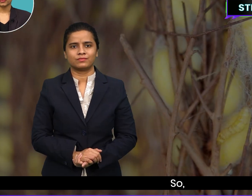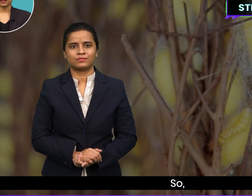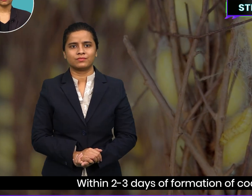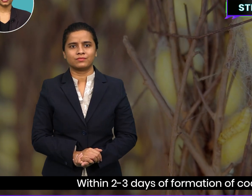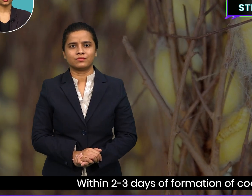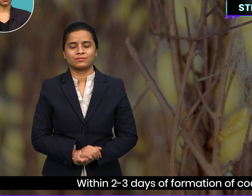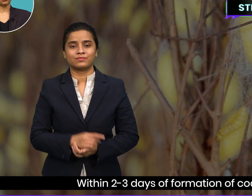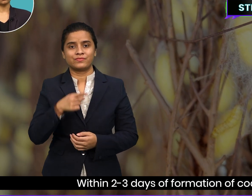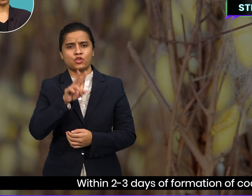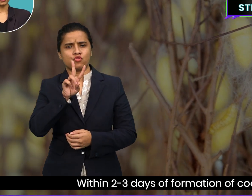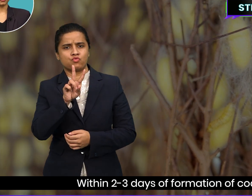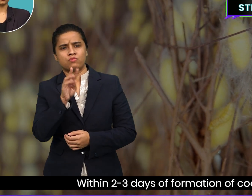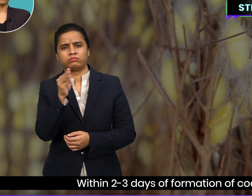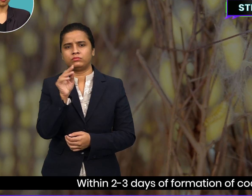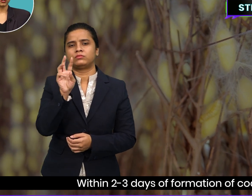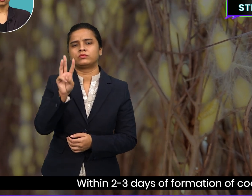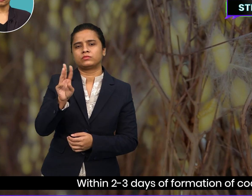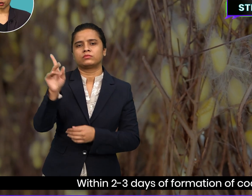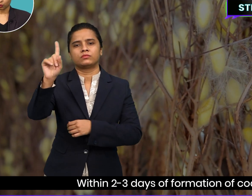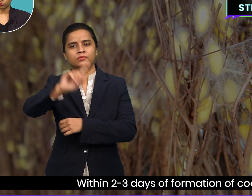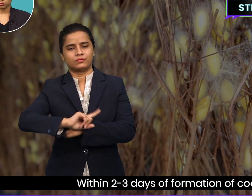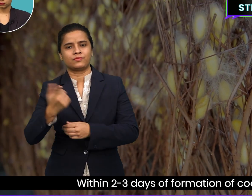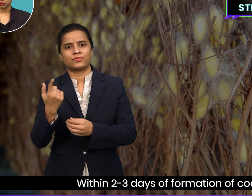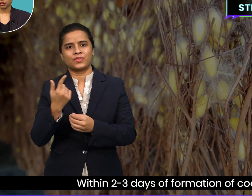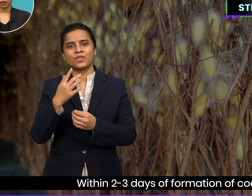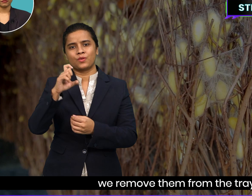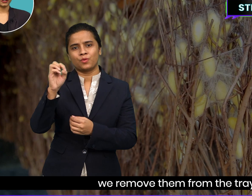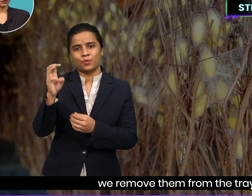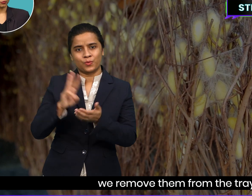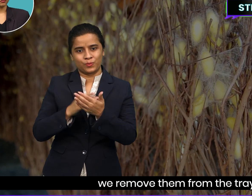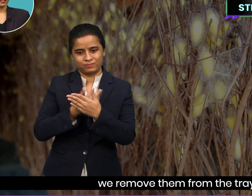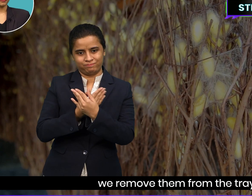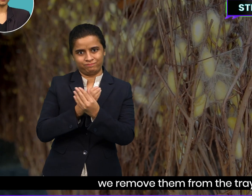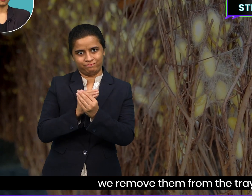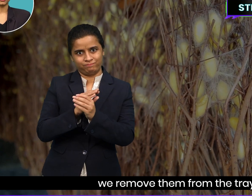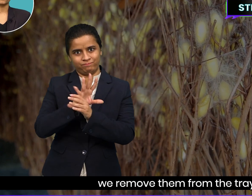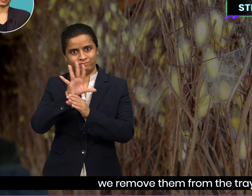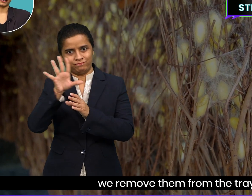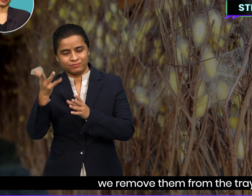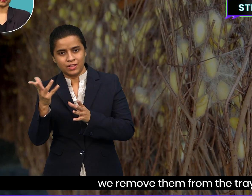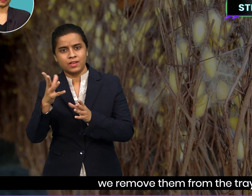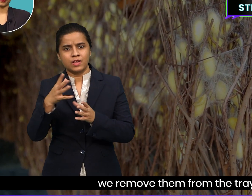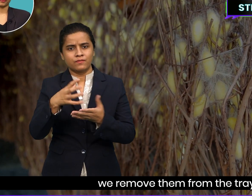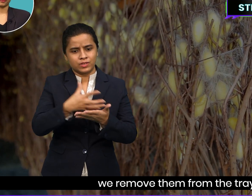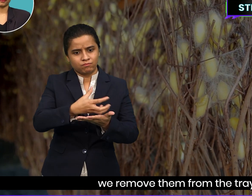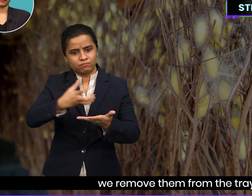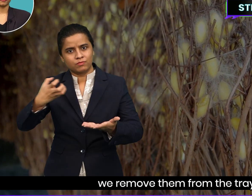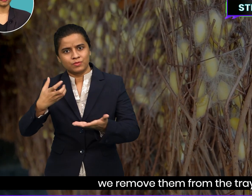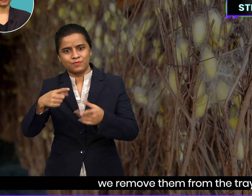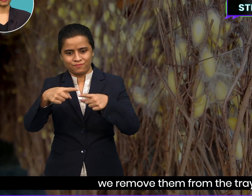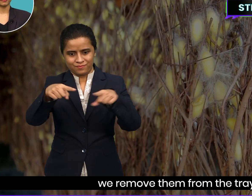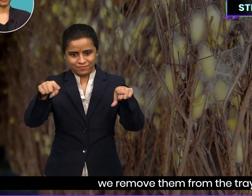So, within 2 to 3 days of formation of cocoon, we remove them from the tray